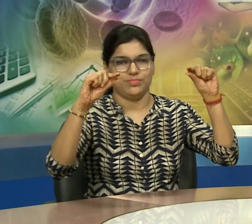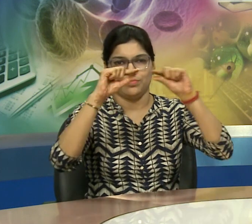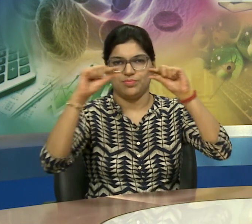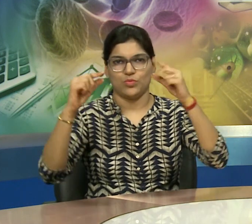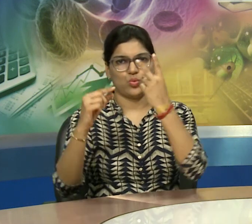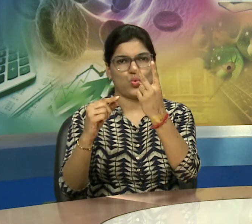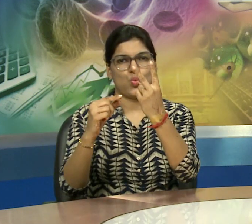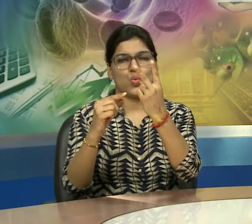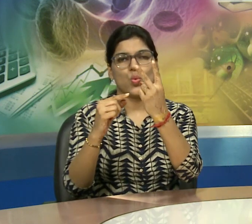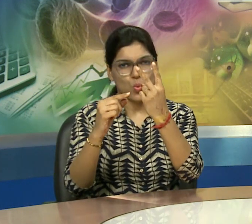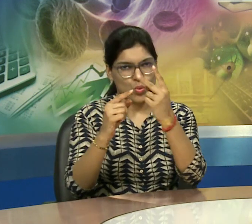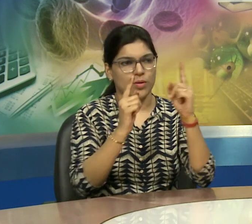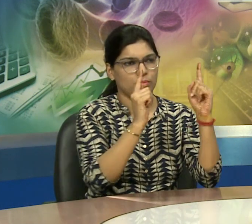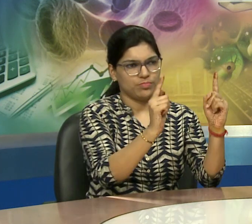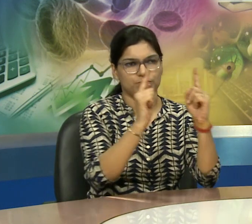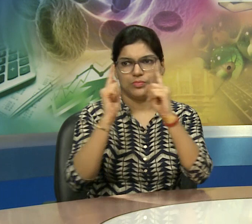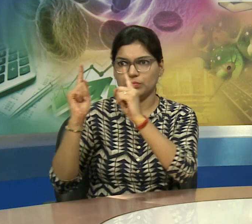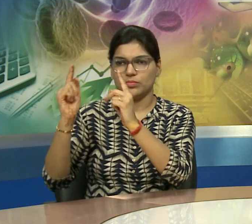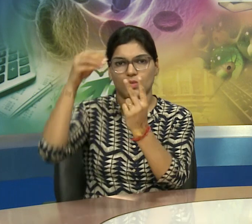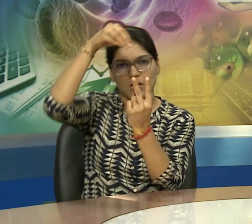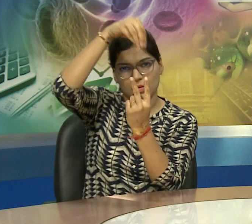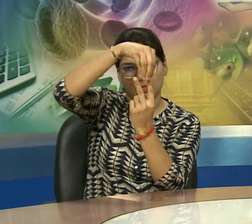How we can use the words in sentences?